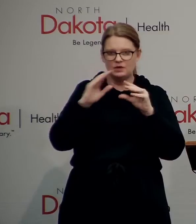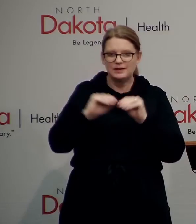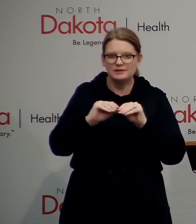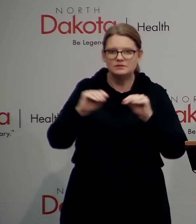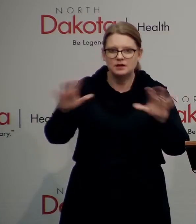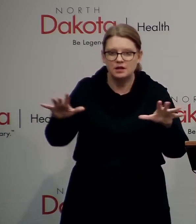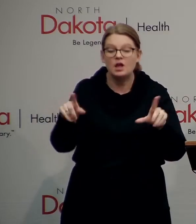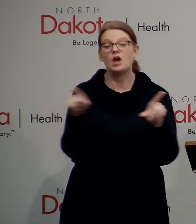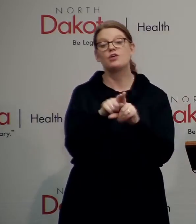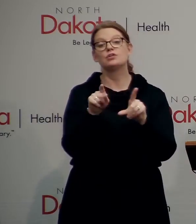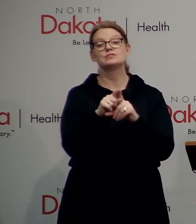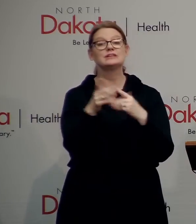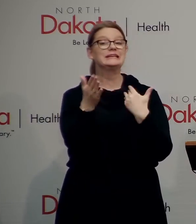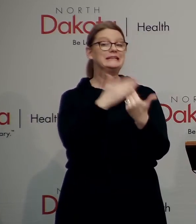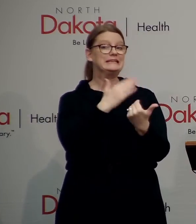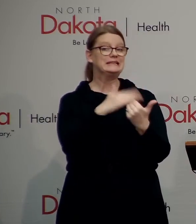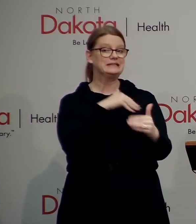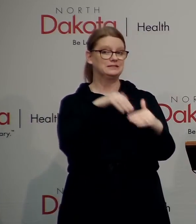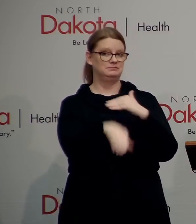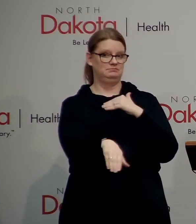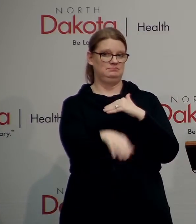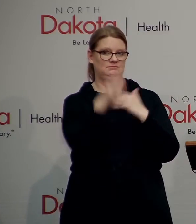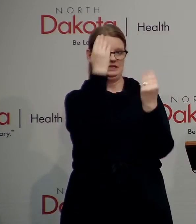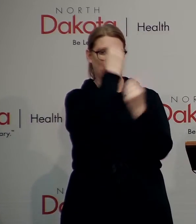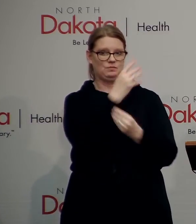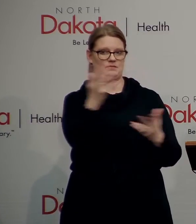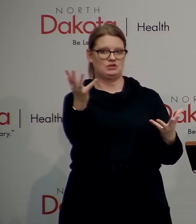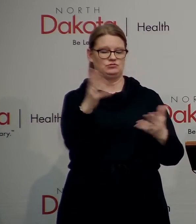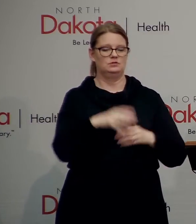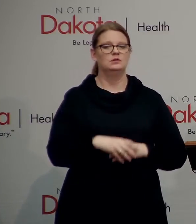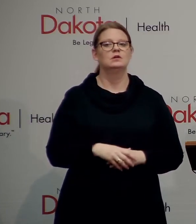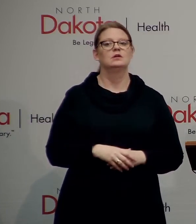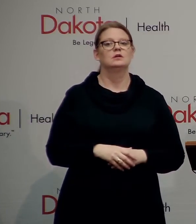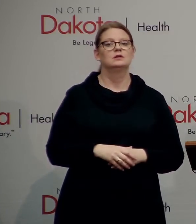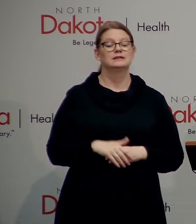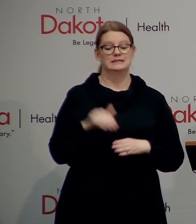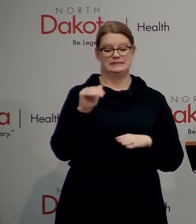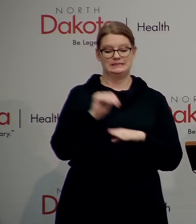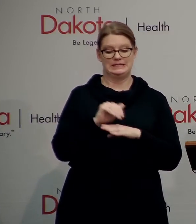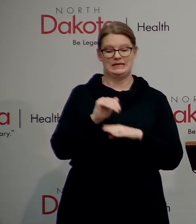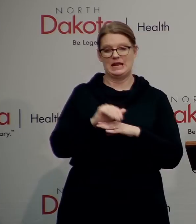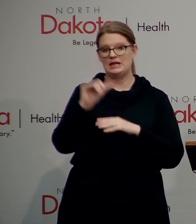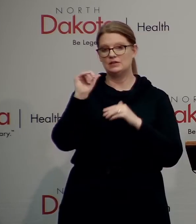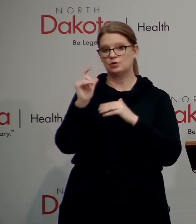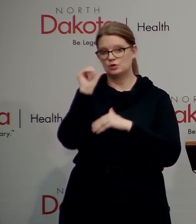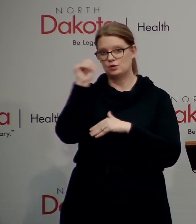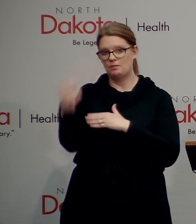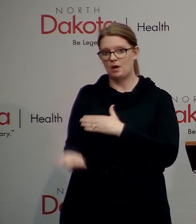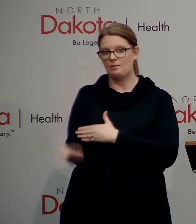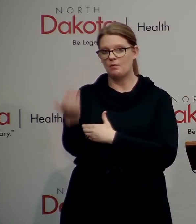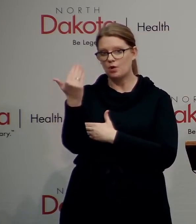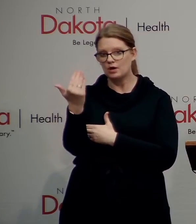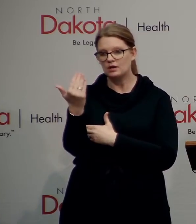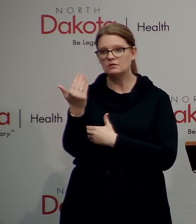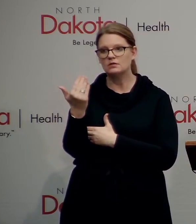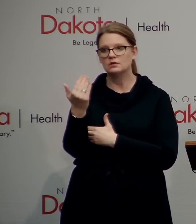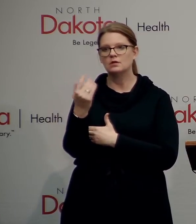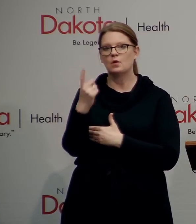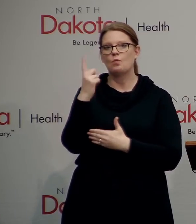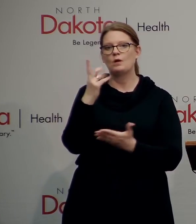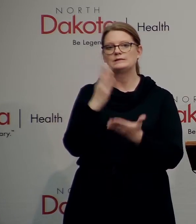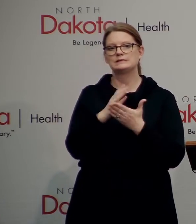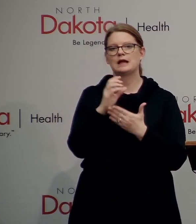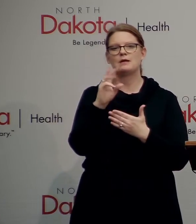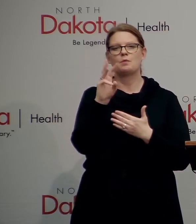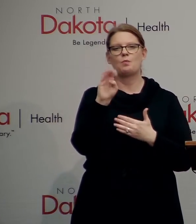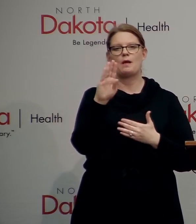it easy for employers to access the information that they need to know. By tonight or early tomorrow morning, we will have a one-stop web